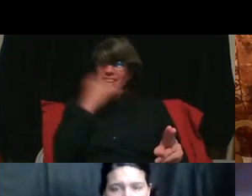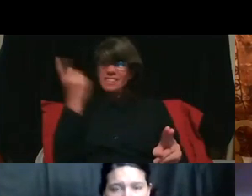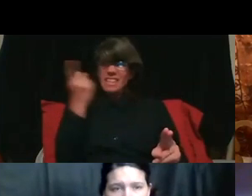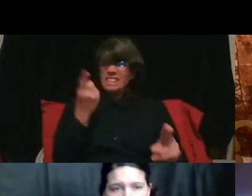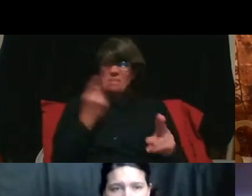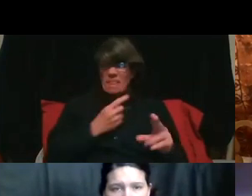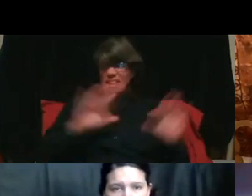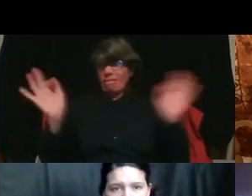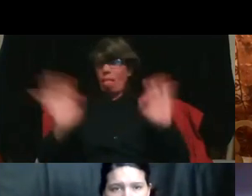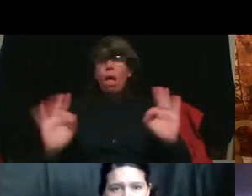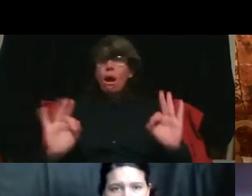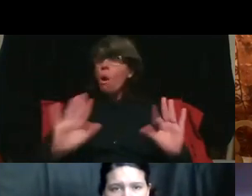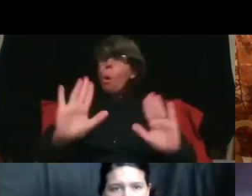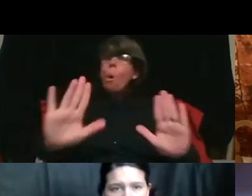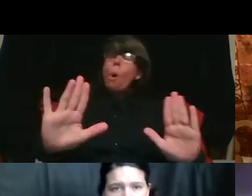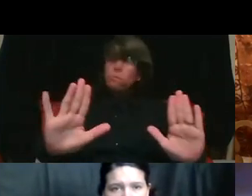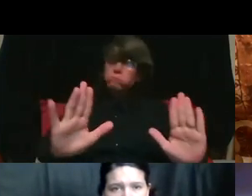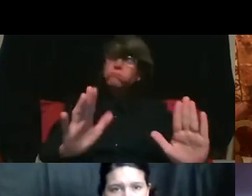way.